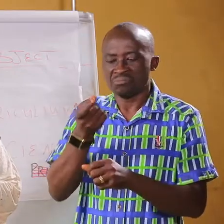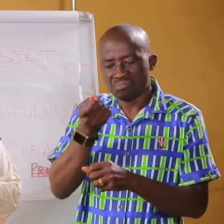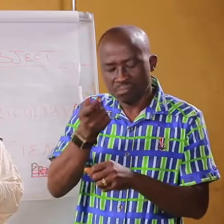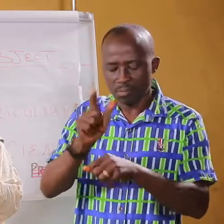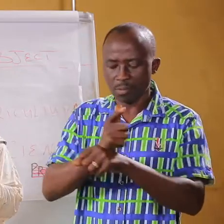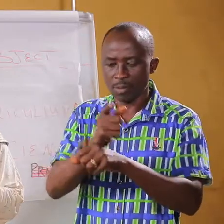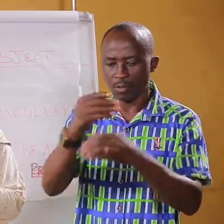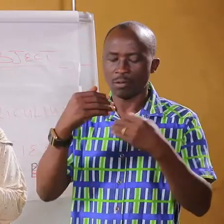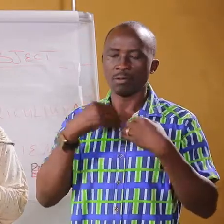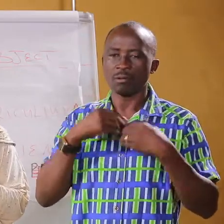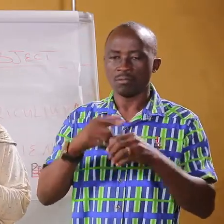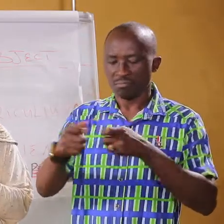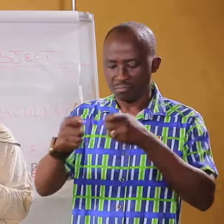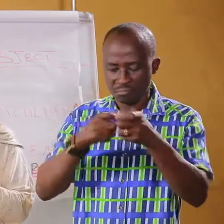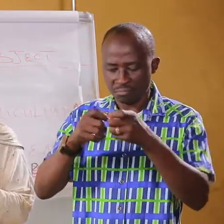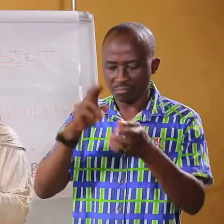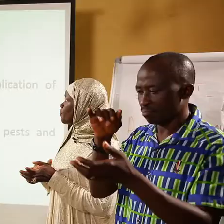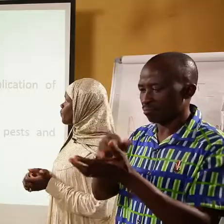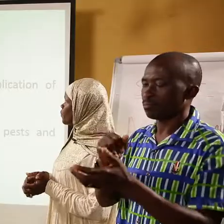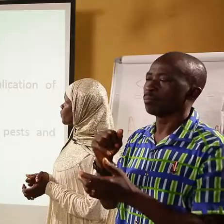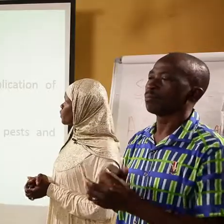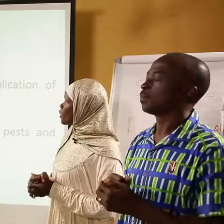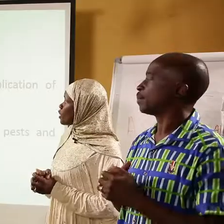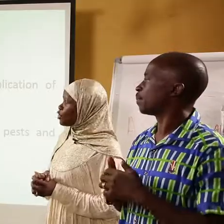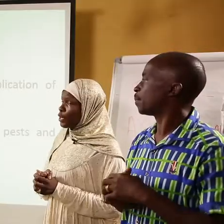that you have, you can manage it, you can use it.